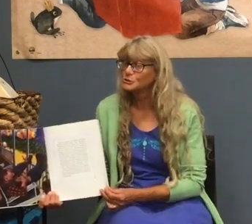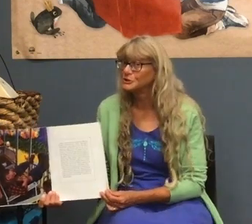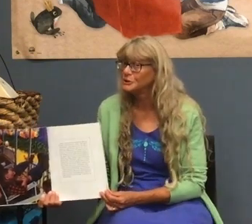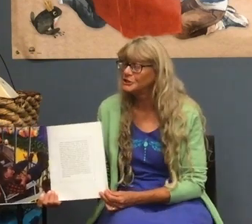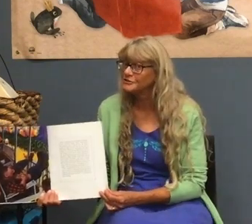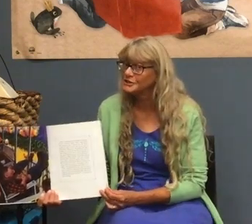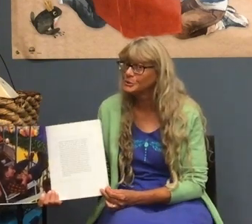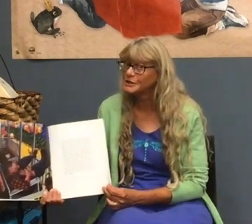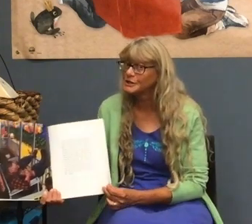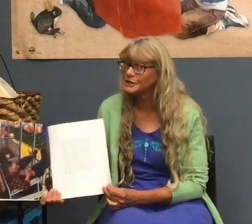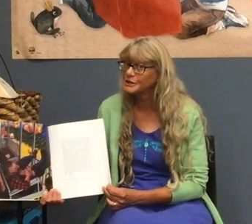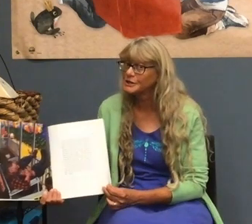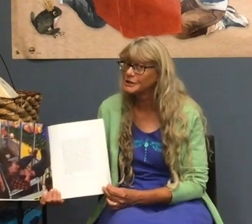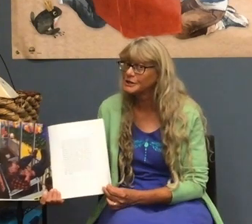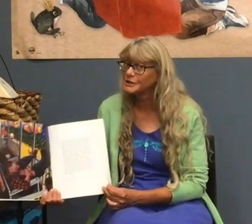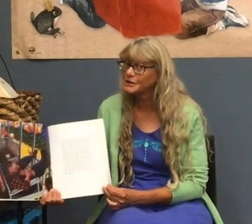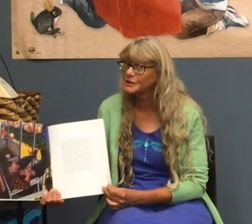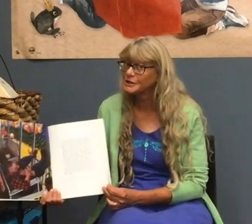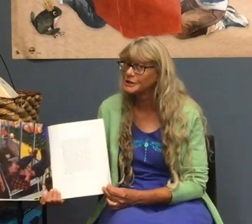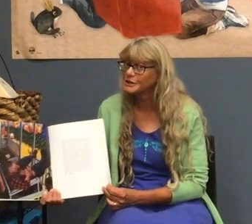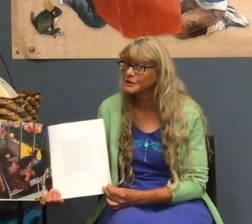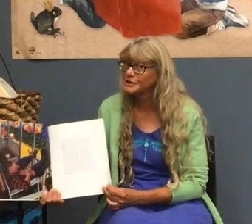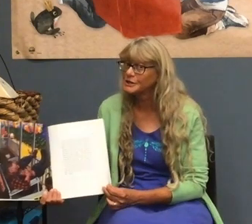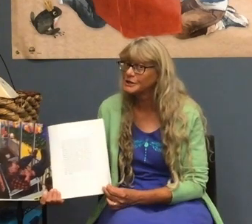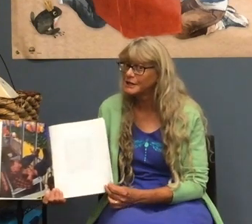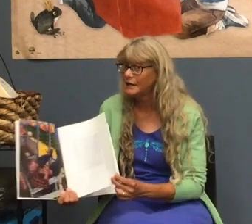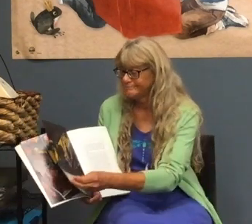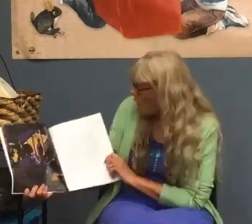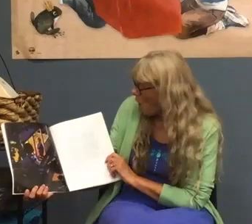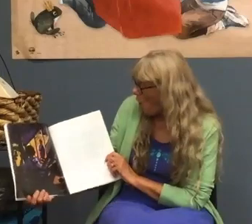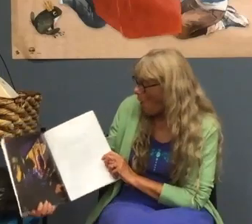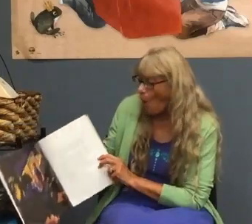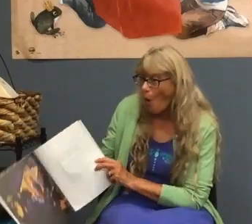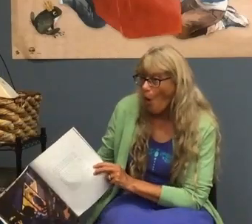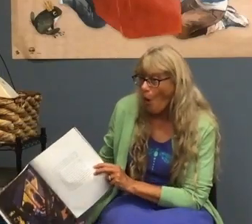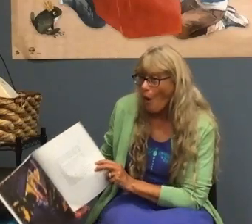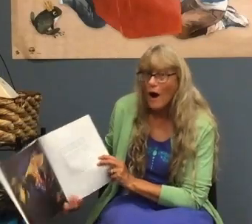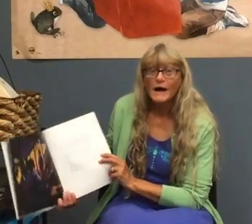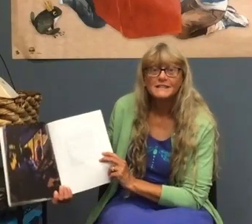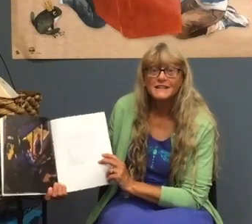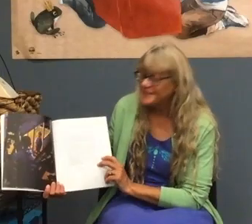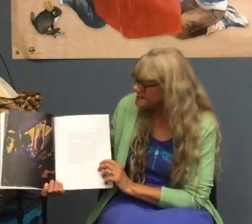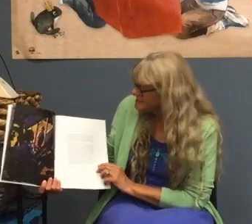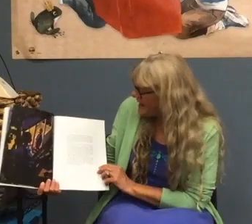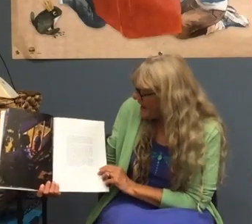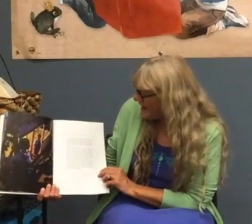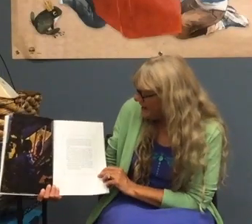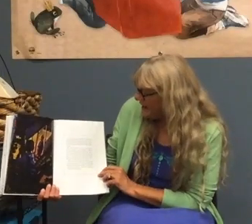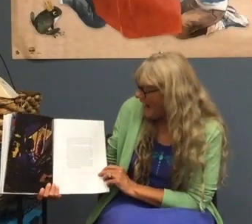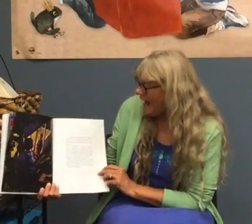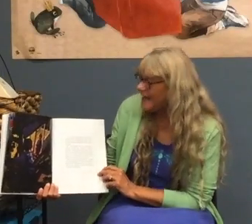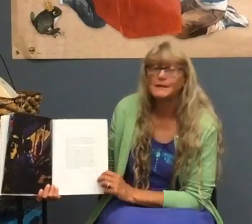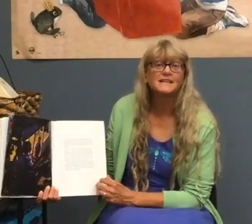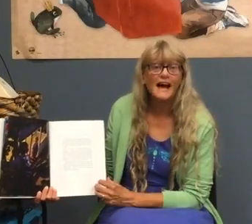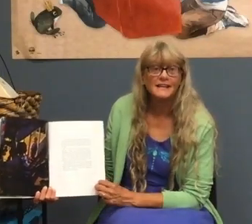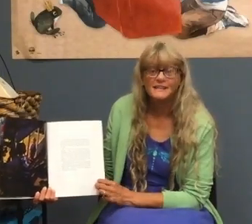unusual, doing your field work at night. to this day,